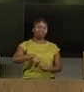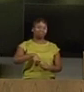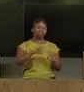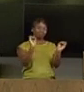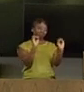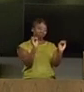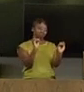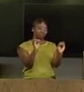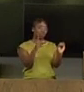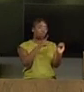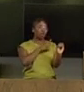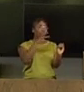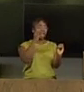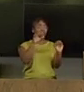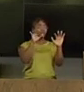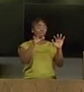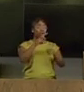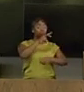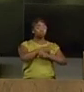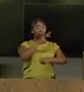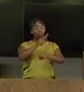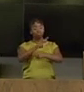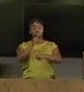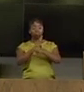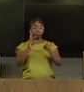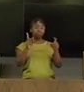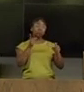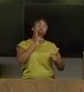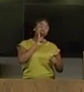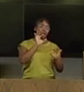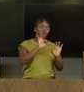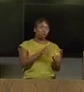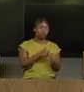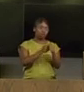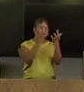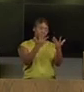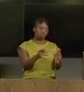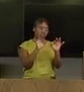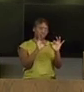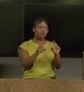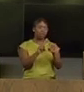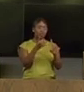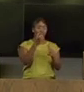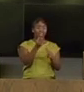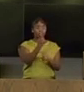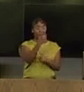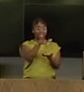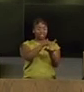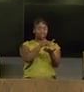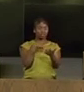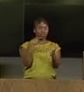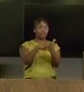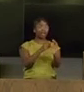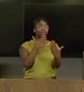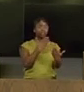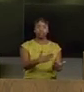nil. And we have auditors and external auditors working on this, but we have central procurement available for us. Thank